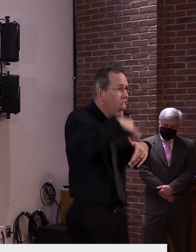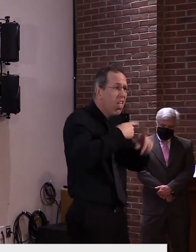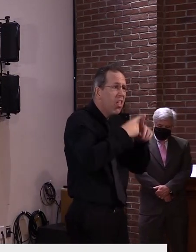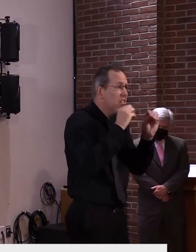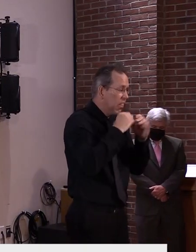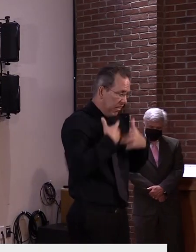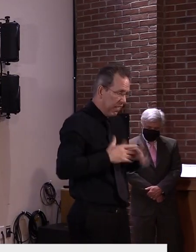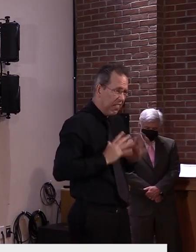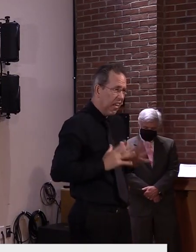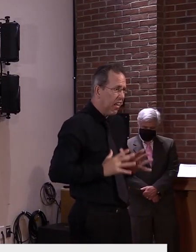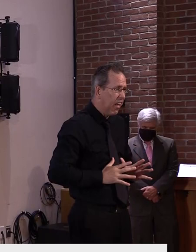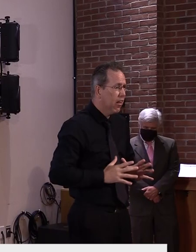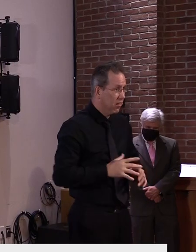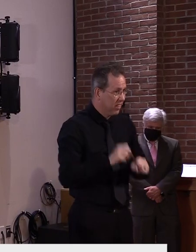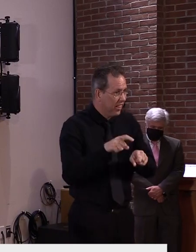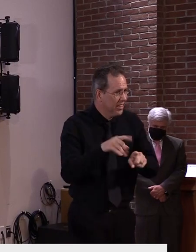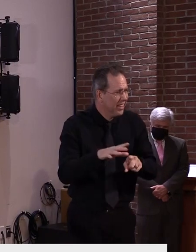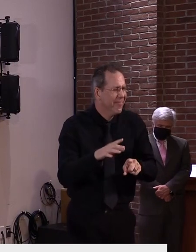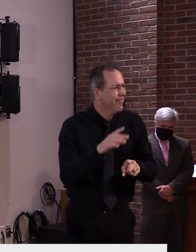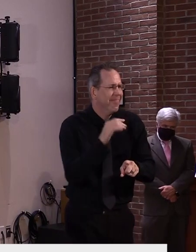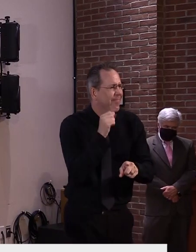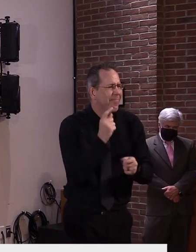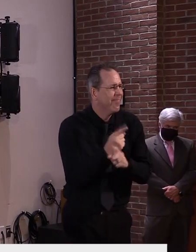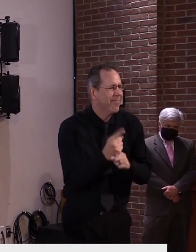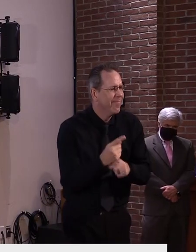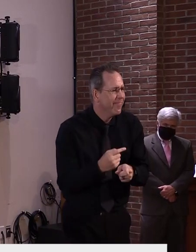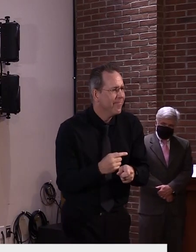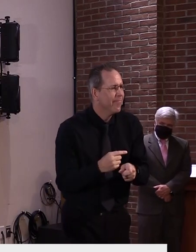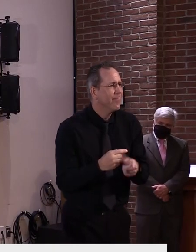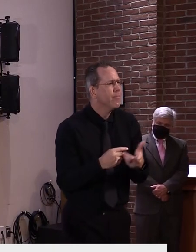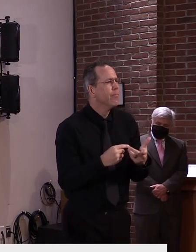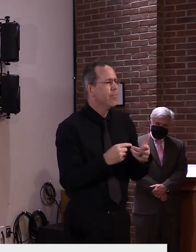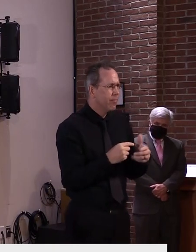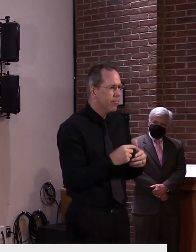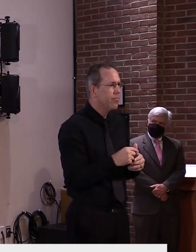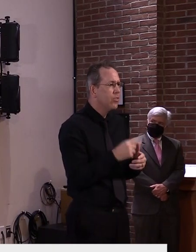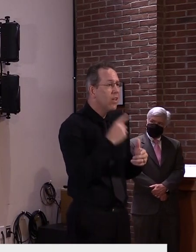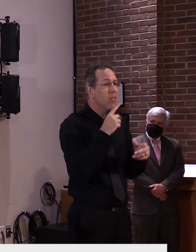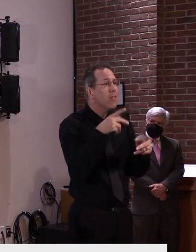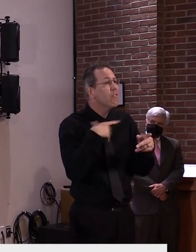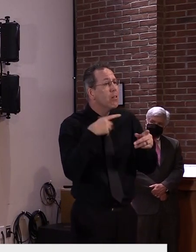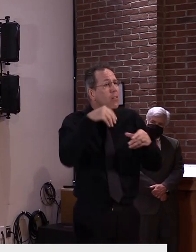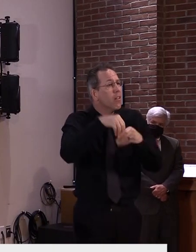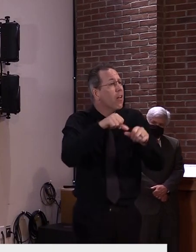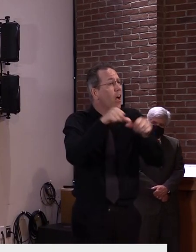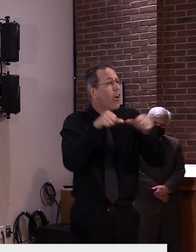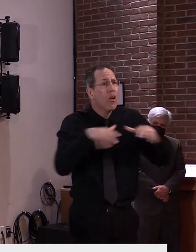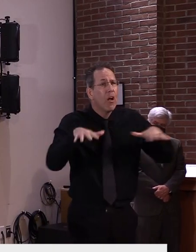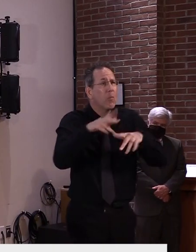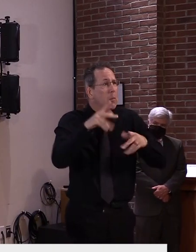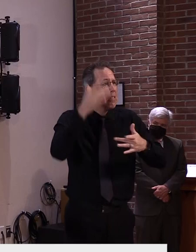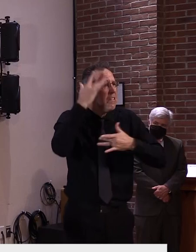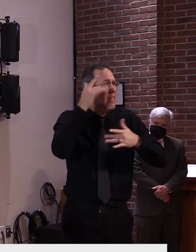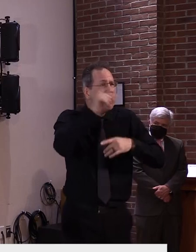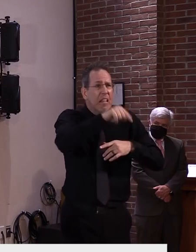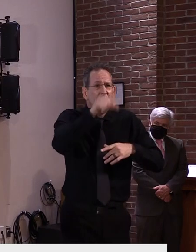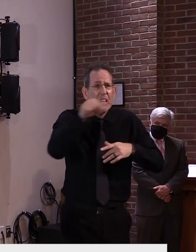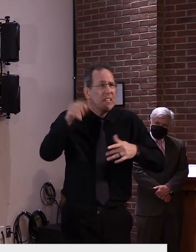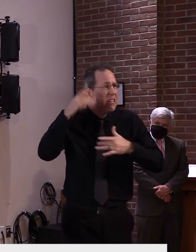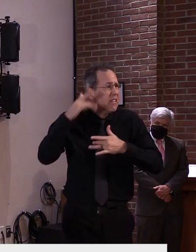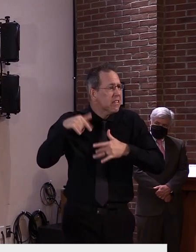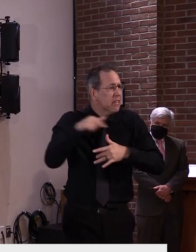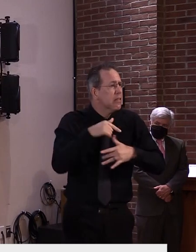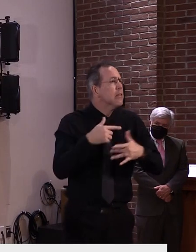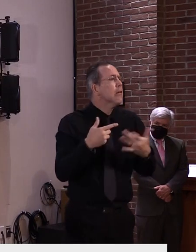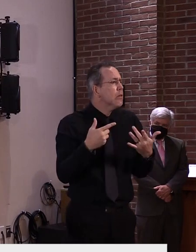disease, you'd want to be able to move on that quickly. So I do think there is a significant role for such antigen